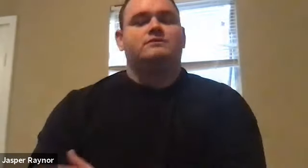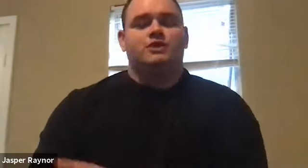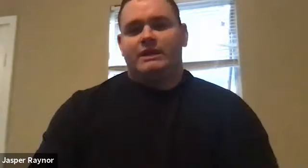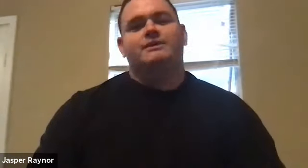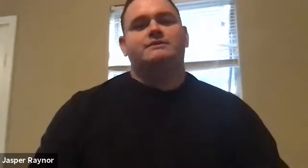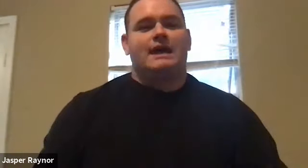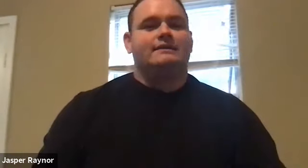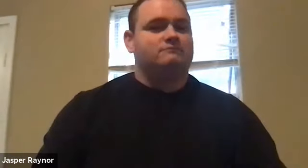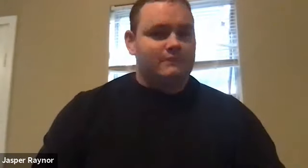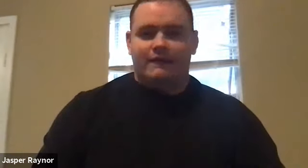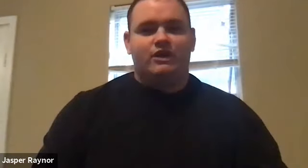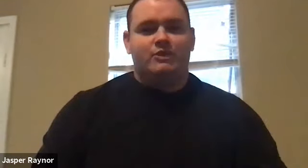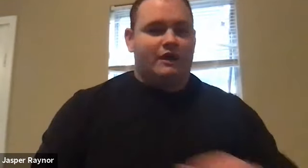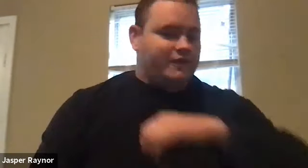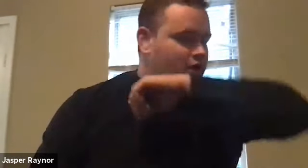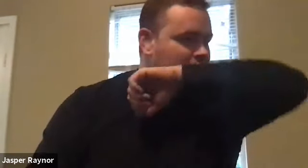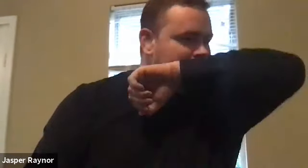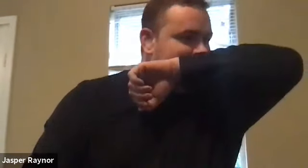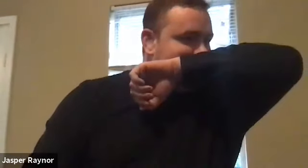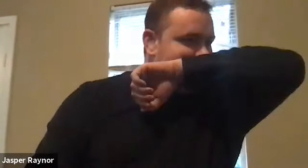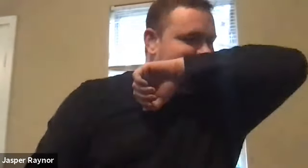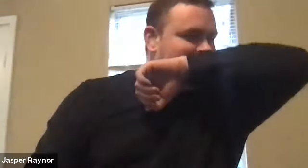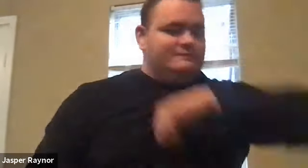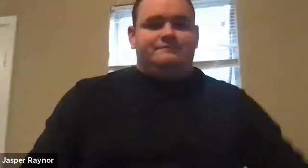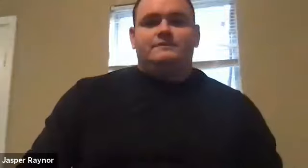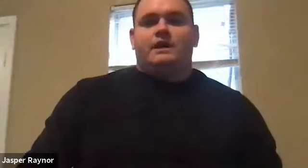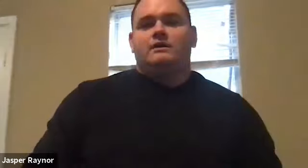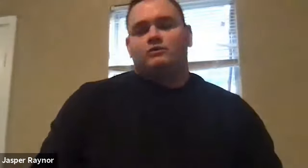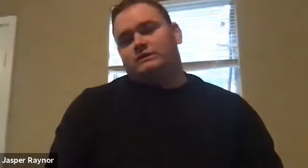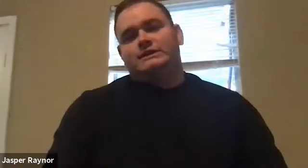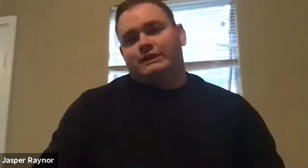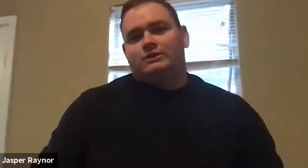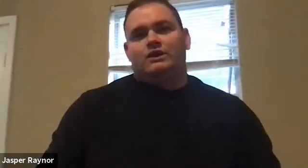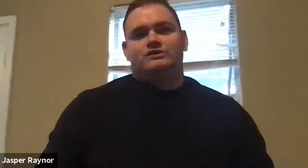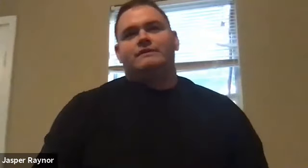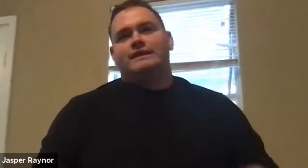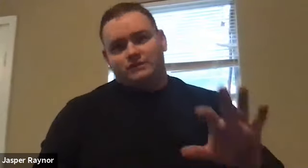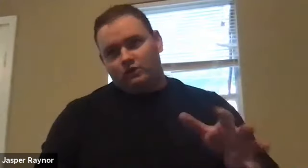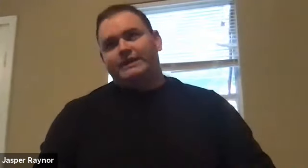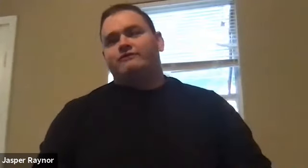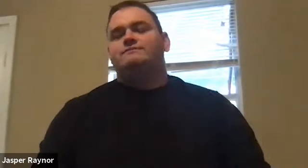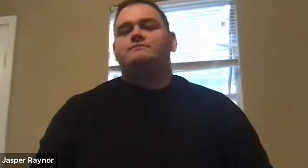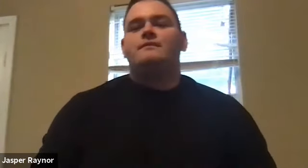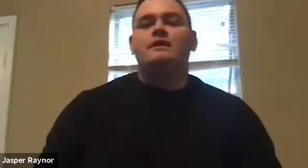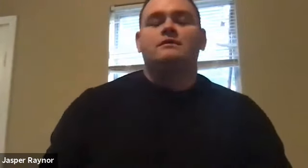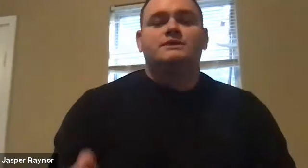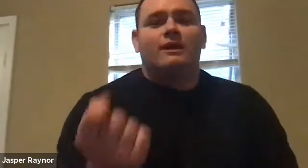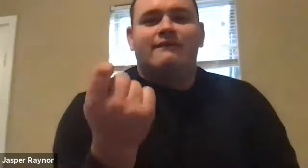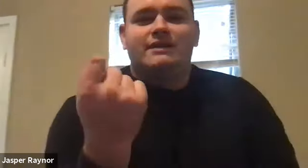you'll be able to assign every number out there. Well, until you get to 100, then it's a little bit different. Is So 0 11. the same